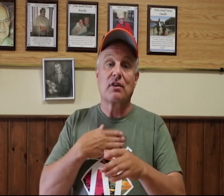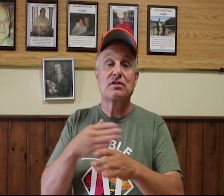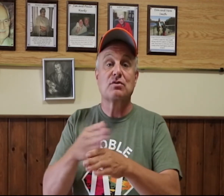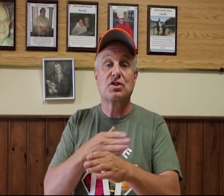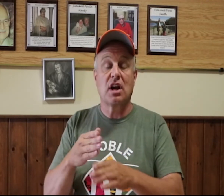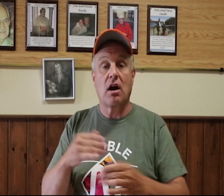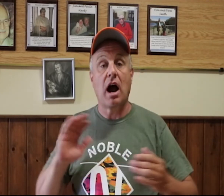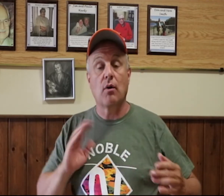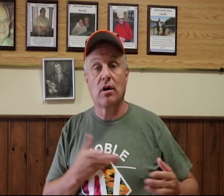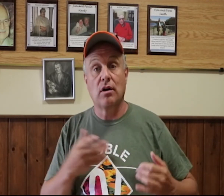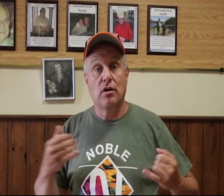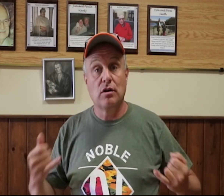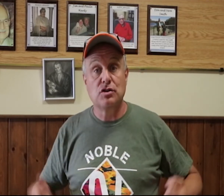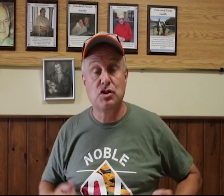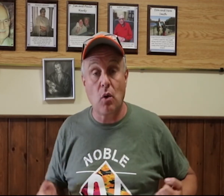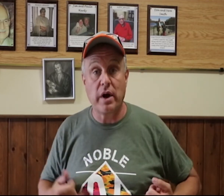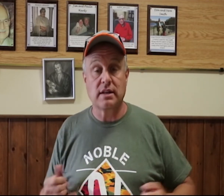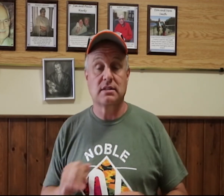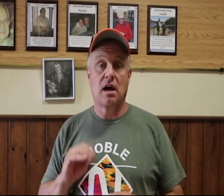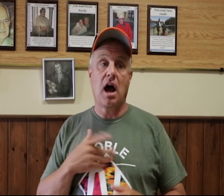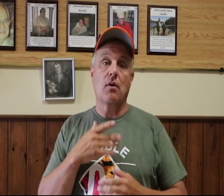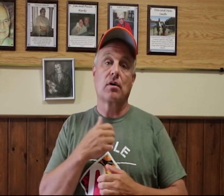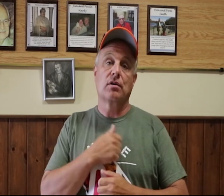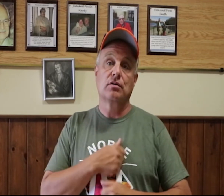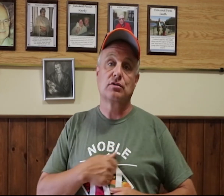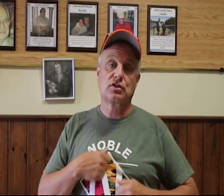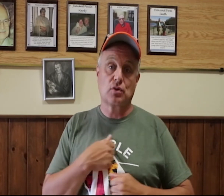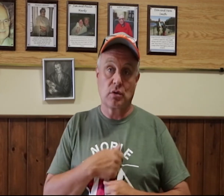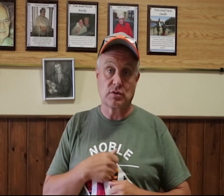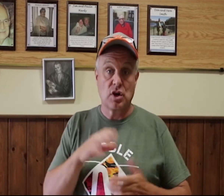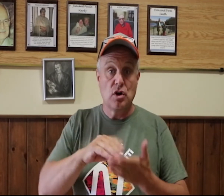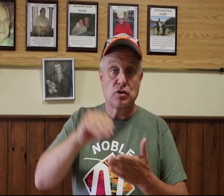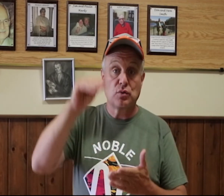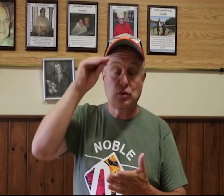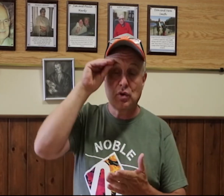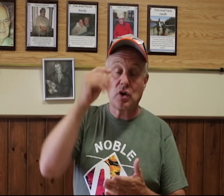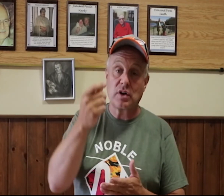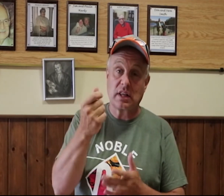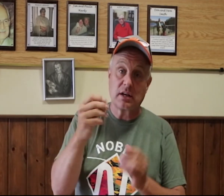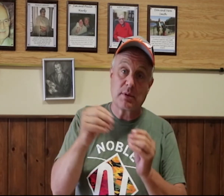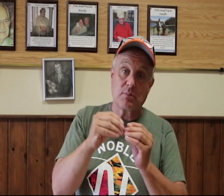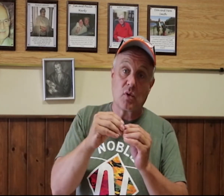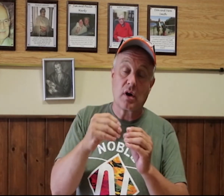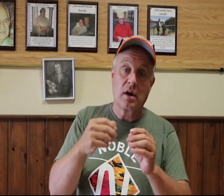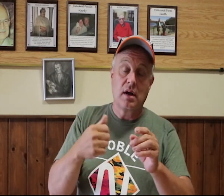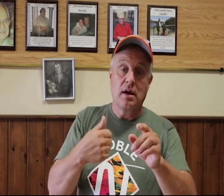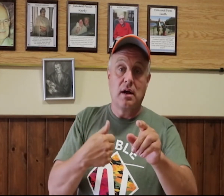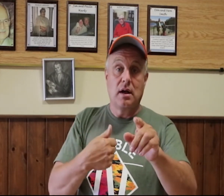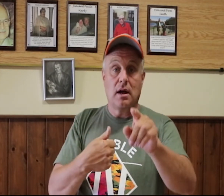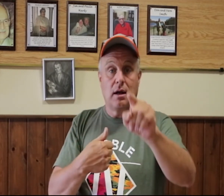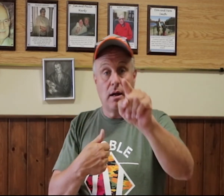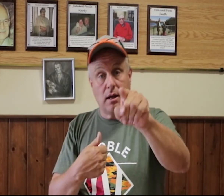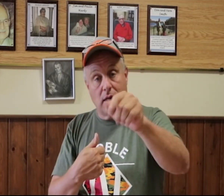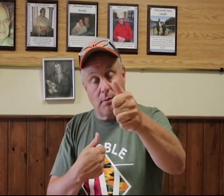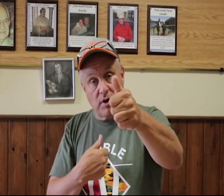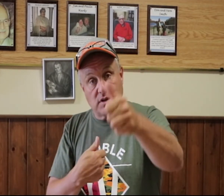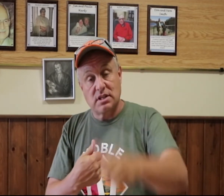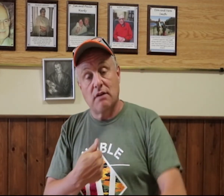us to share our joys, our sorrows, to learn a little bit more about yourself and